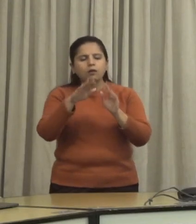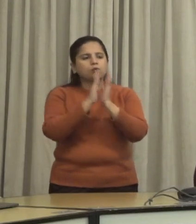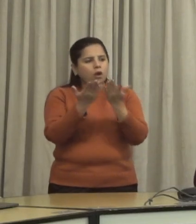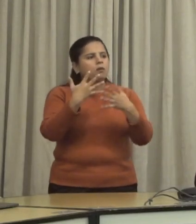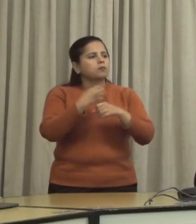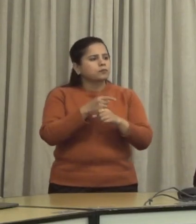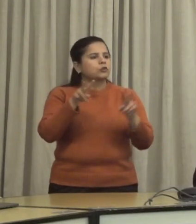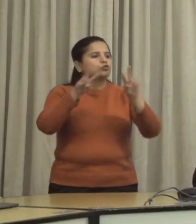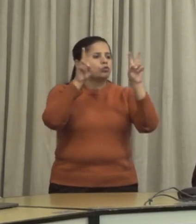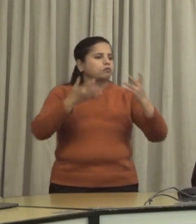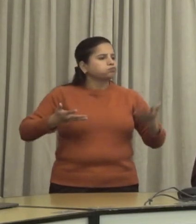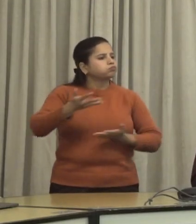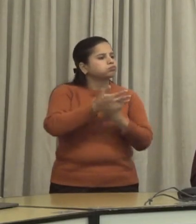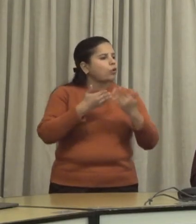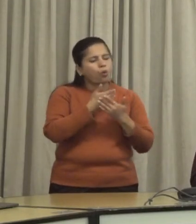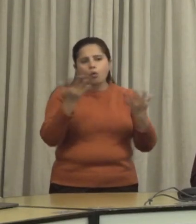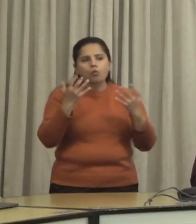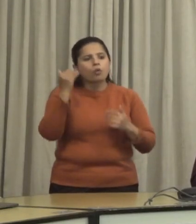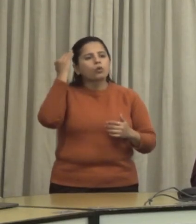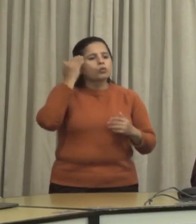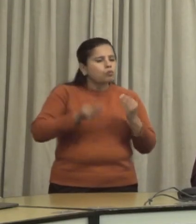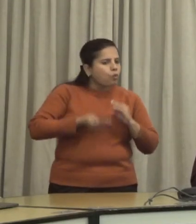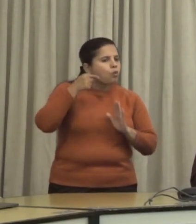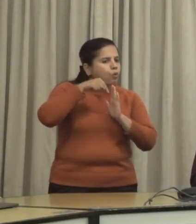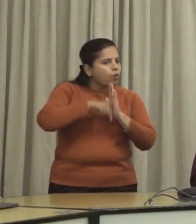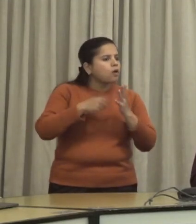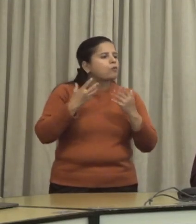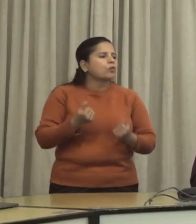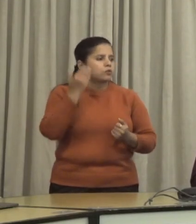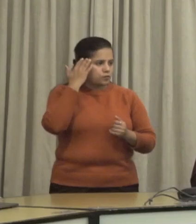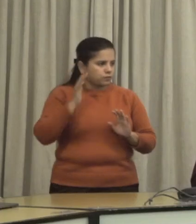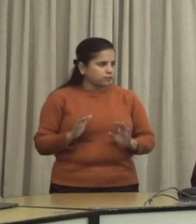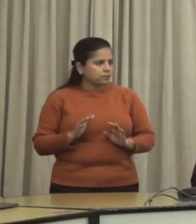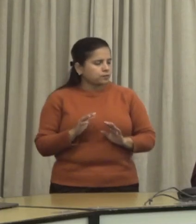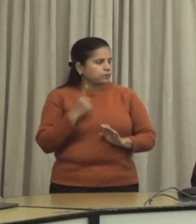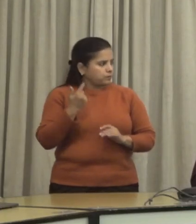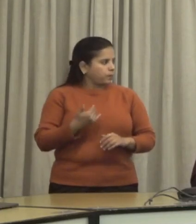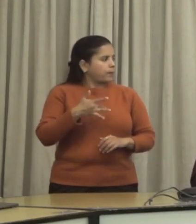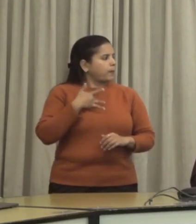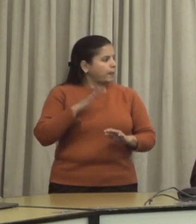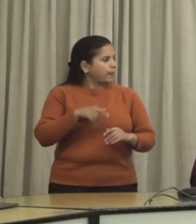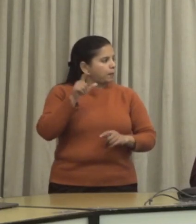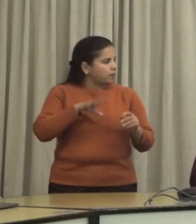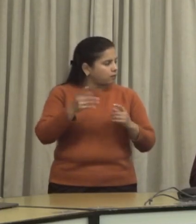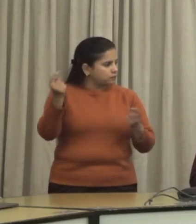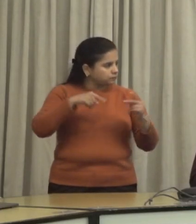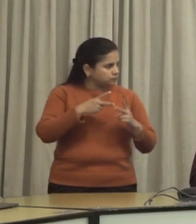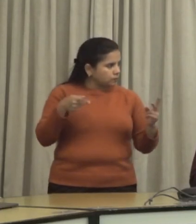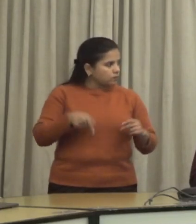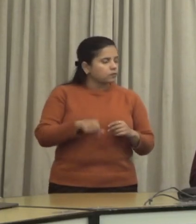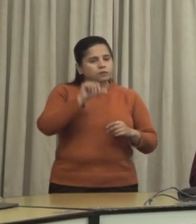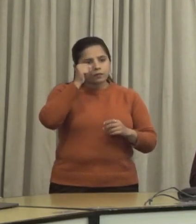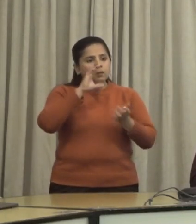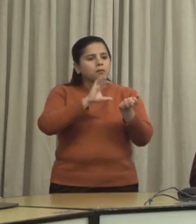a topic of discussion. Everybody wants to know more and more about it. Just now I finished that before coming over here. Indian